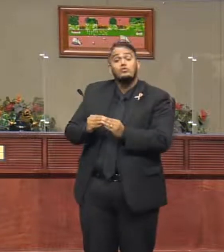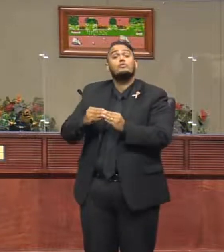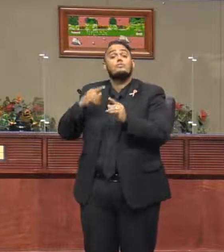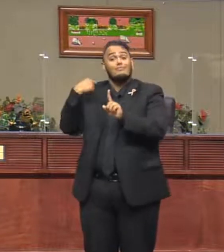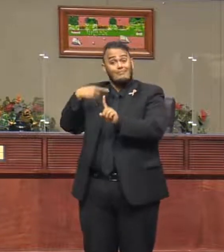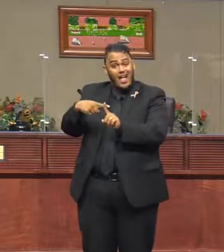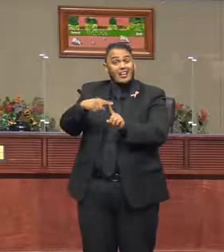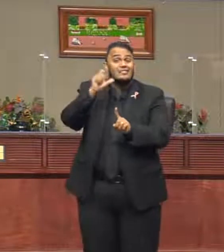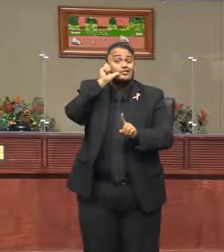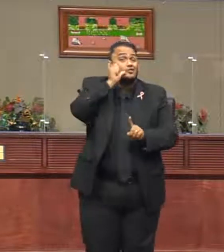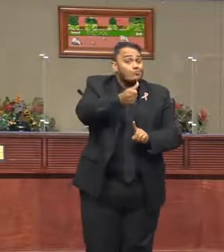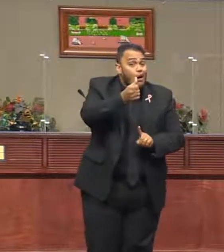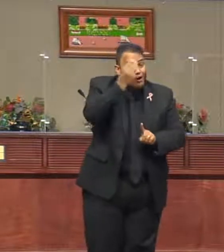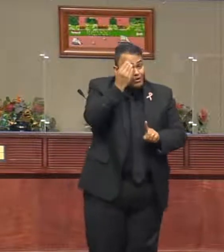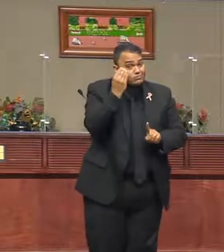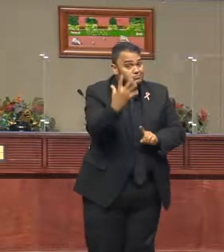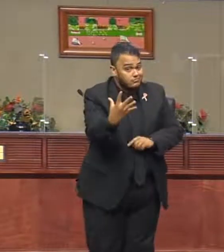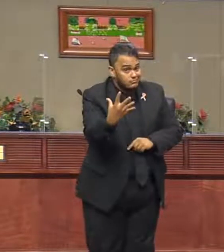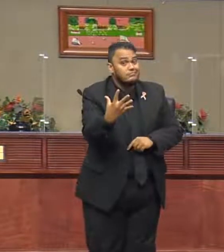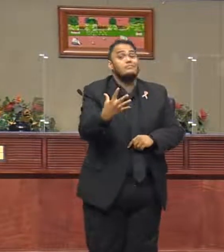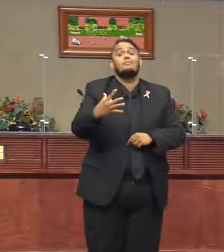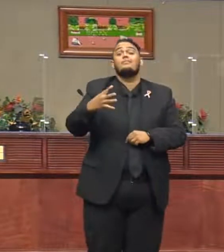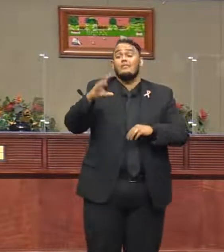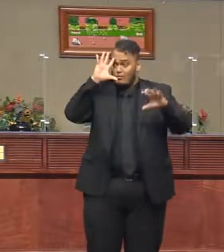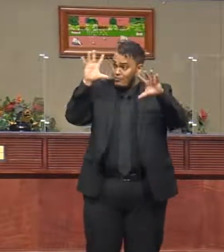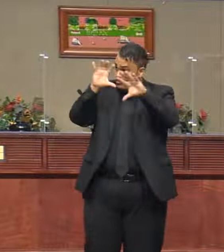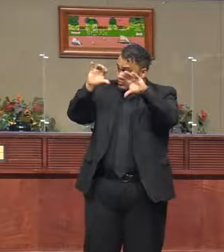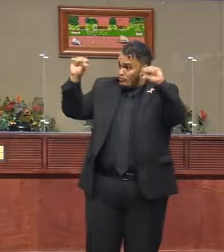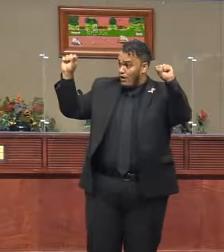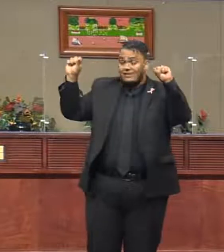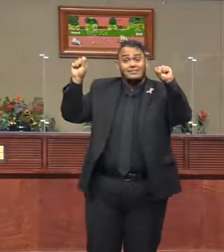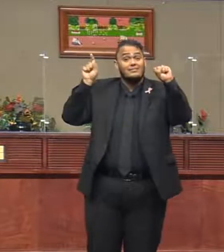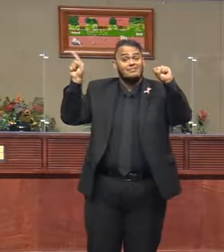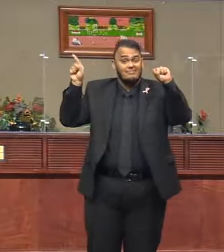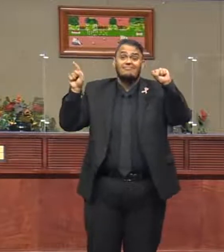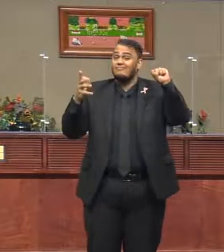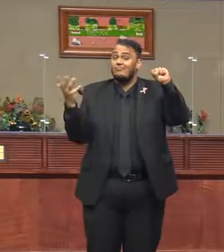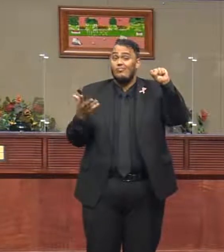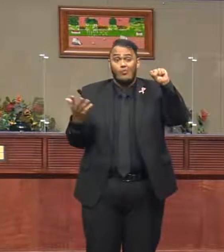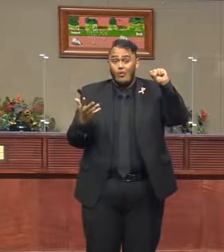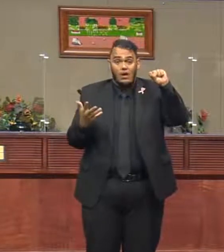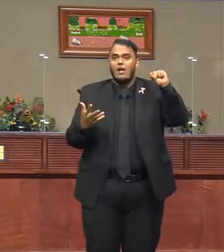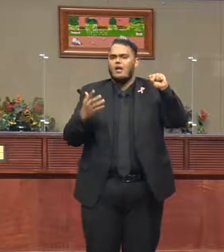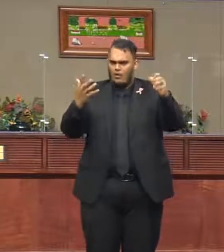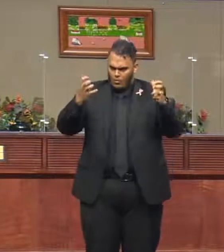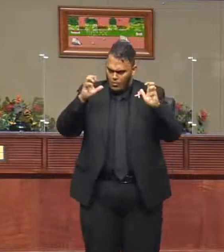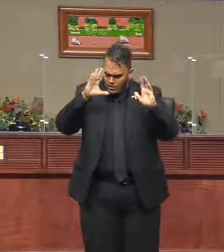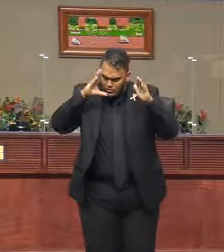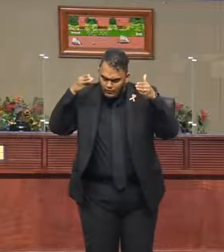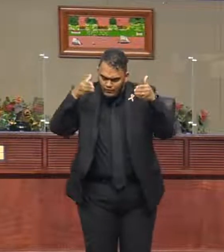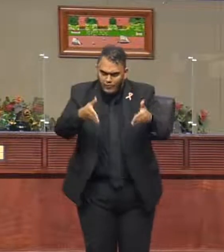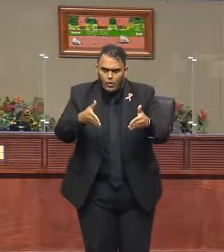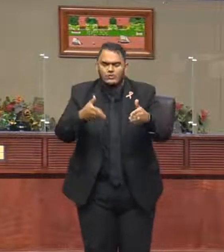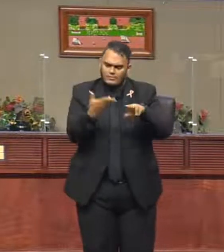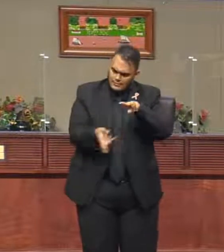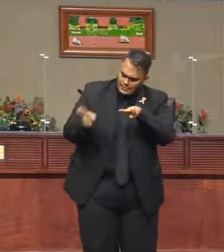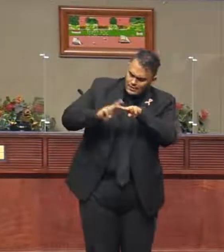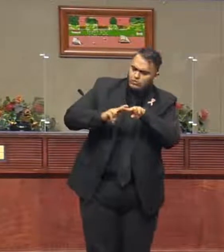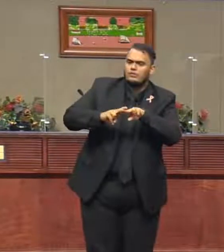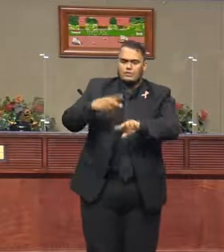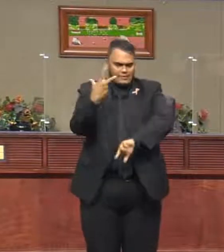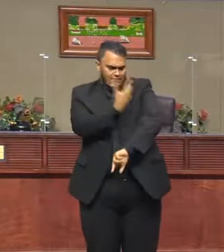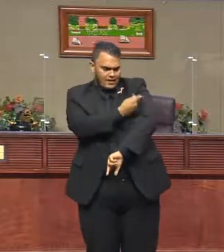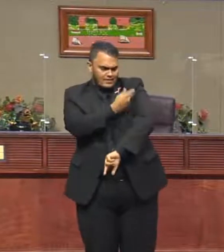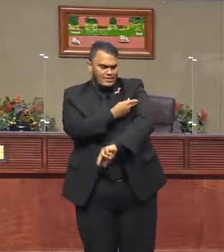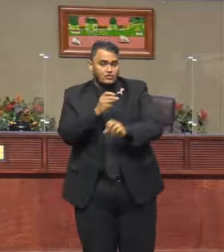fact, across the nation, the president is putting a focus on increasing vaccination opportunities, and our